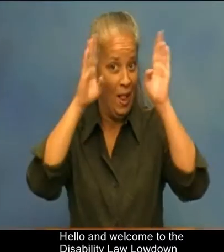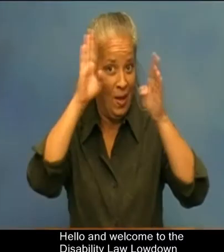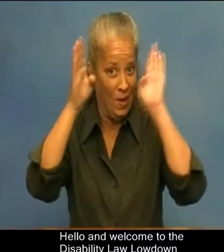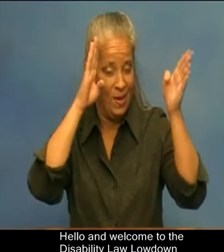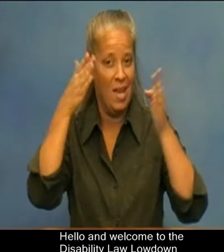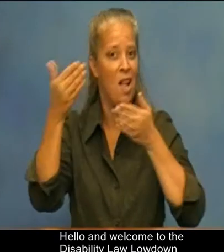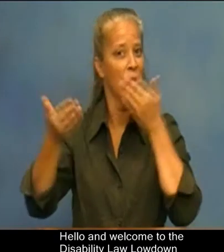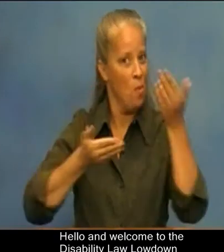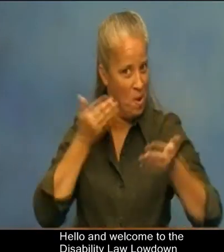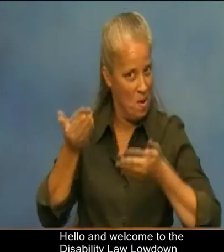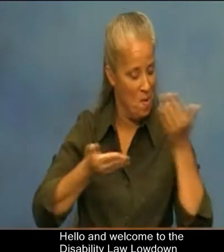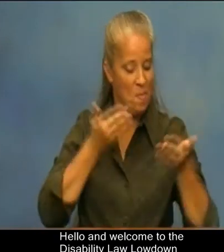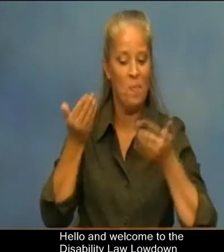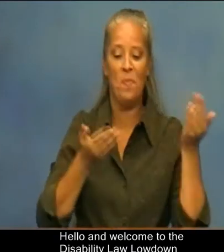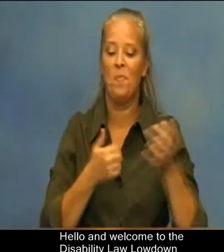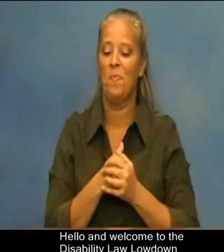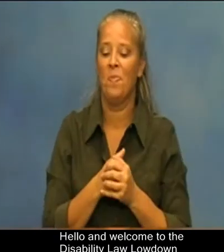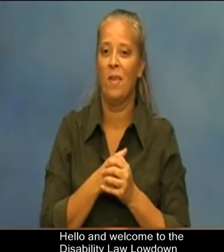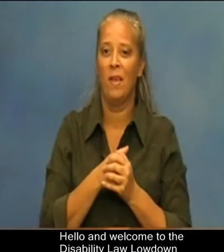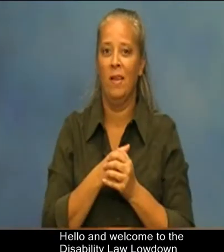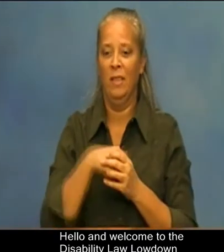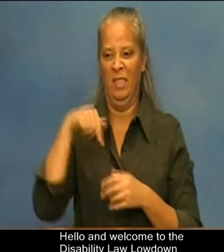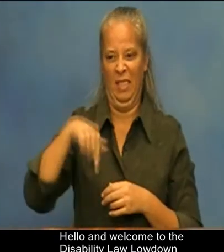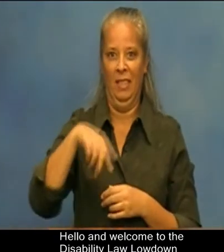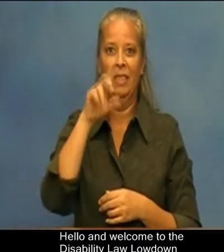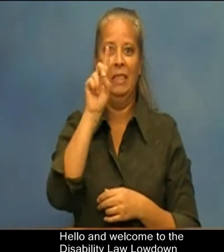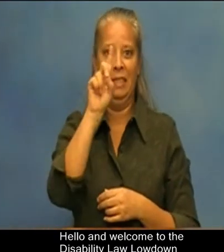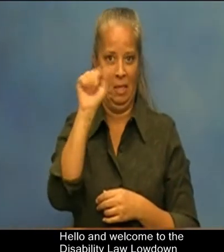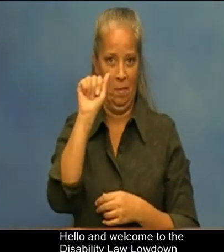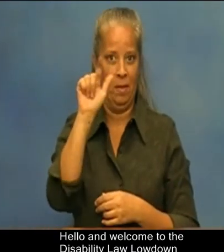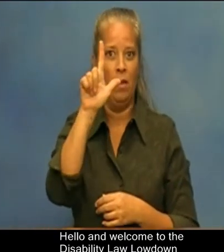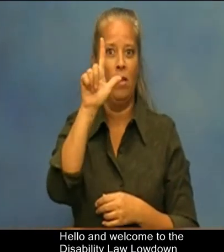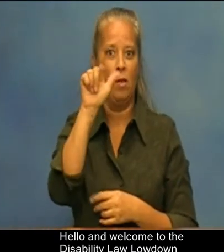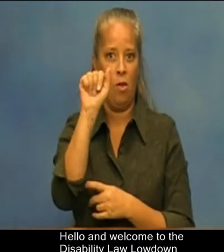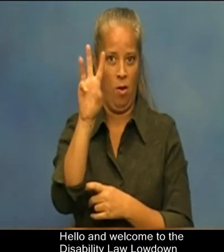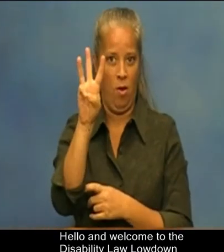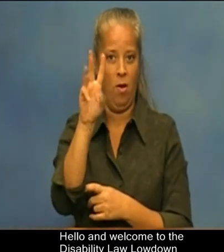Hello and welcome to the Disability Law Lowdown ASL podcast.